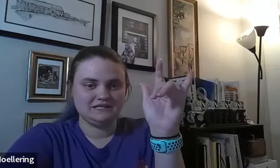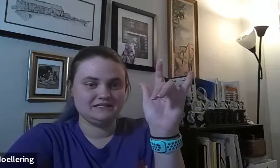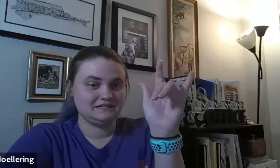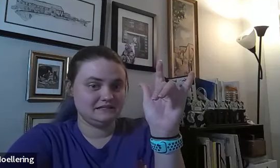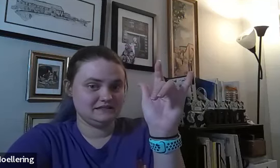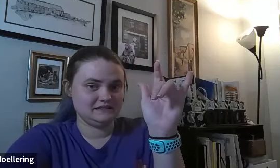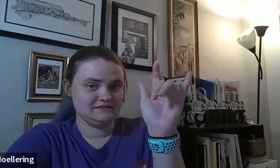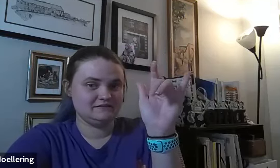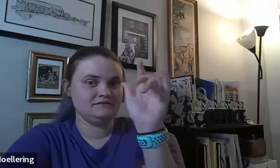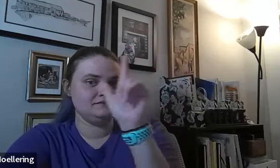26,